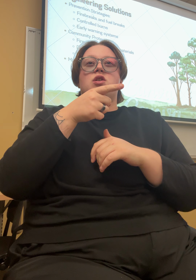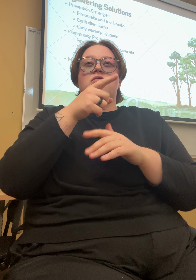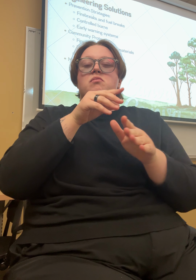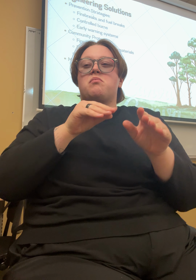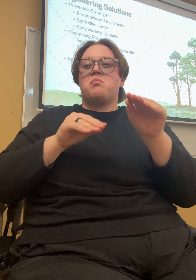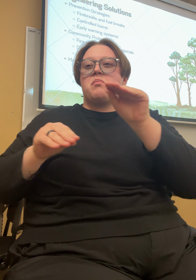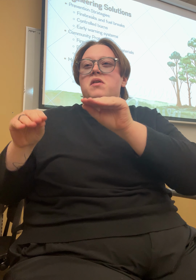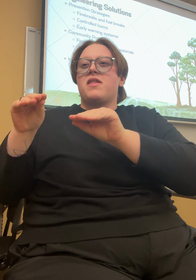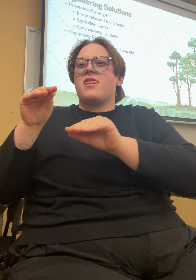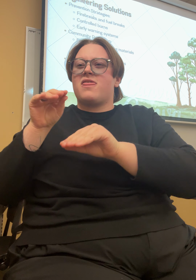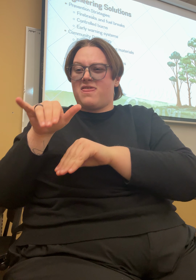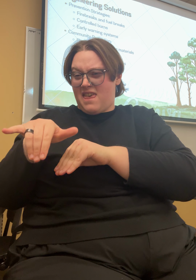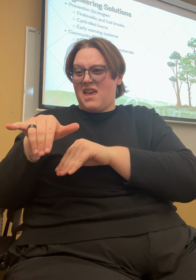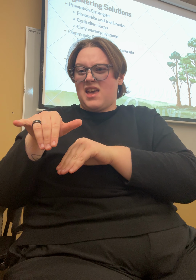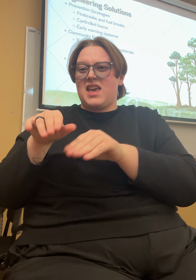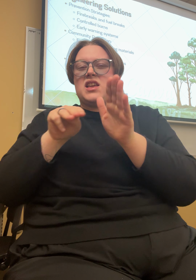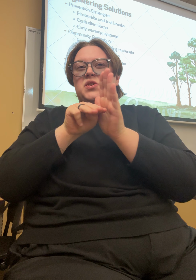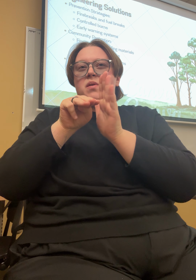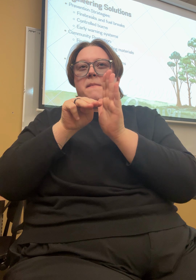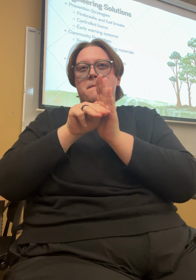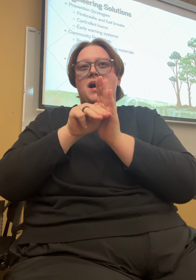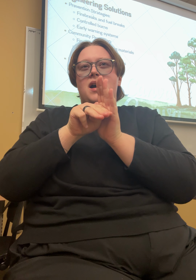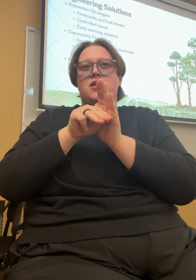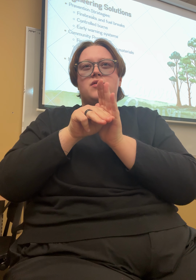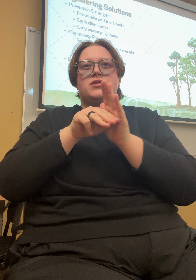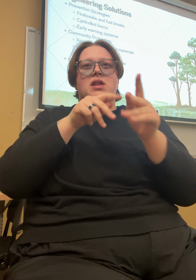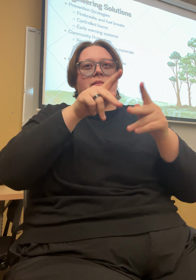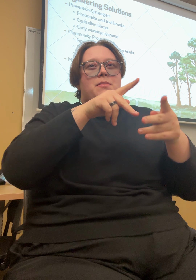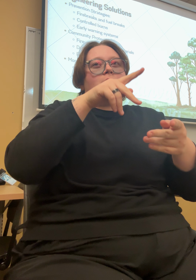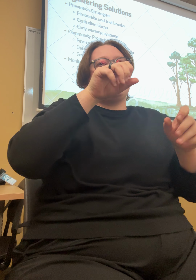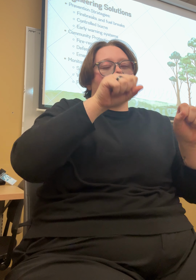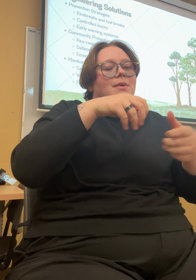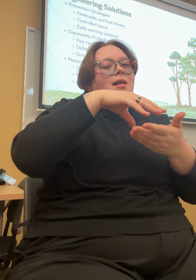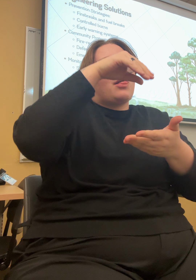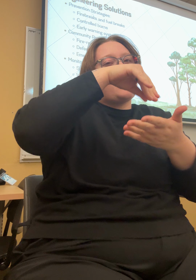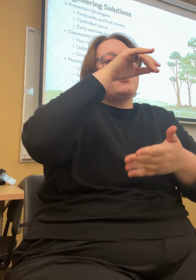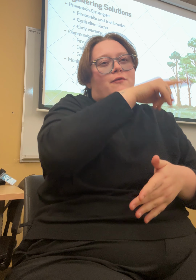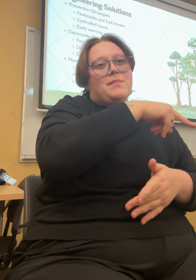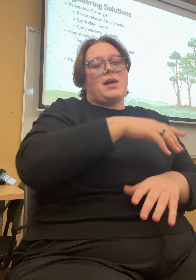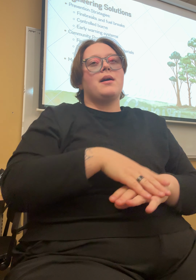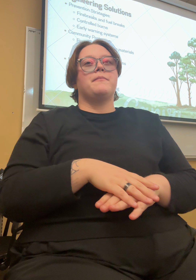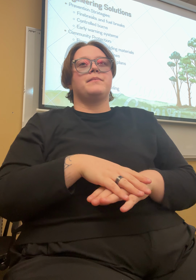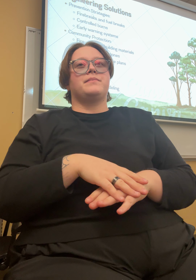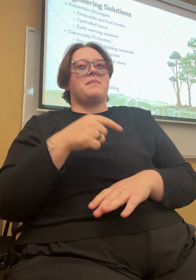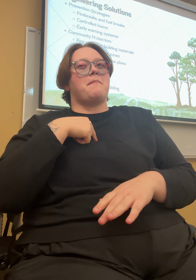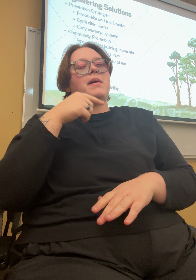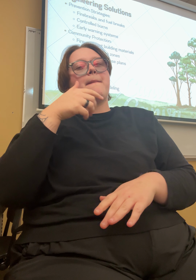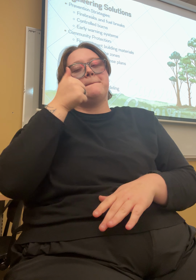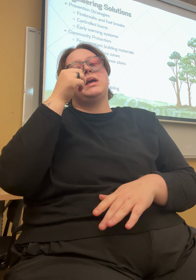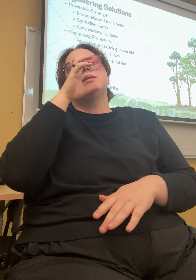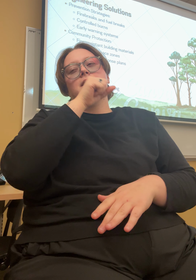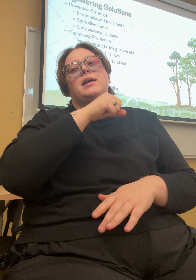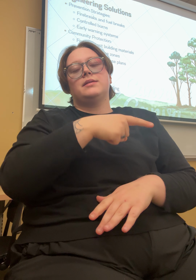a model so that people can learn from it. That's my best guess. But I actually have